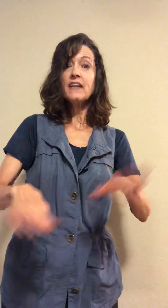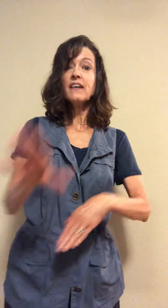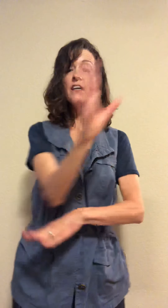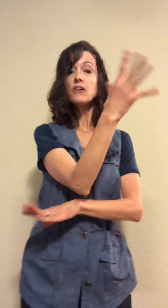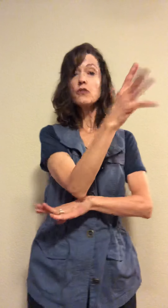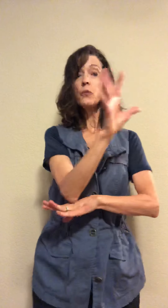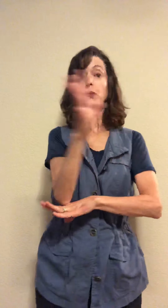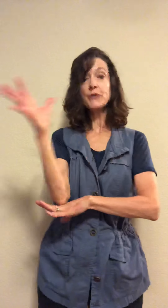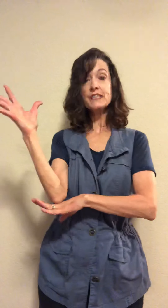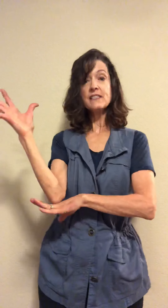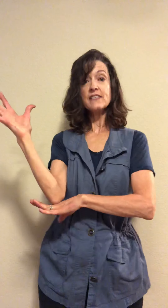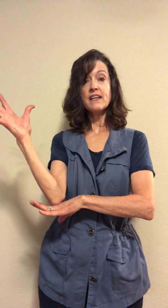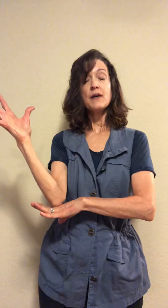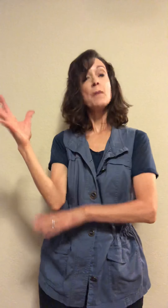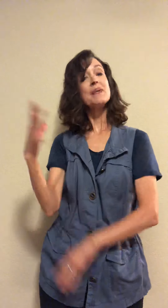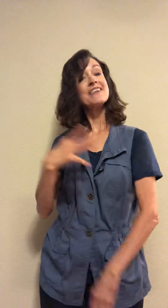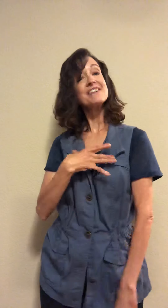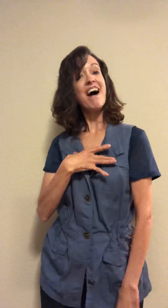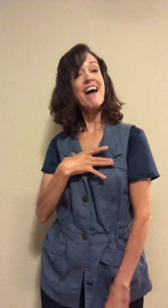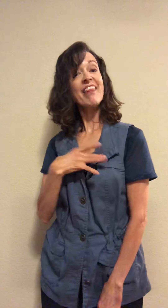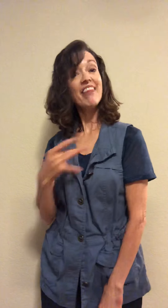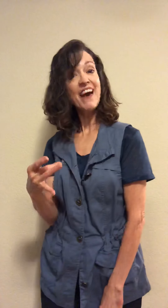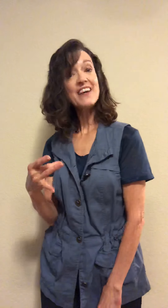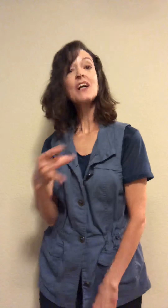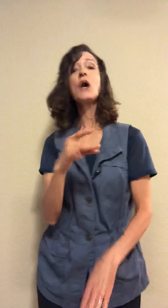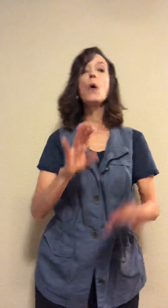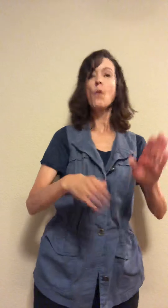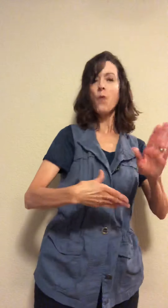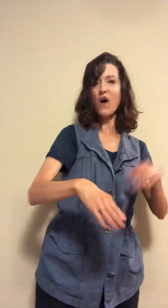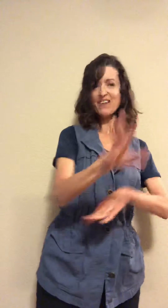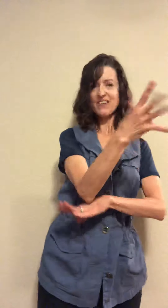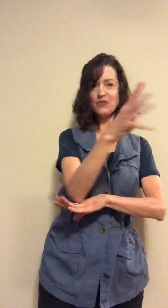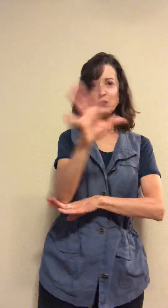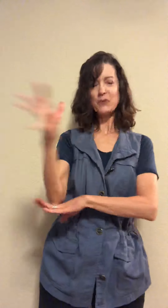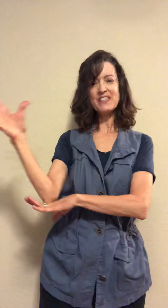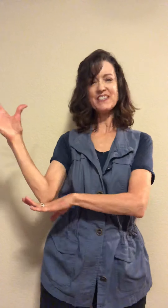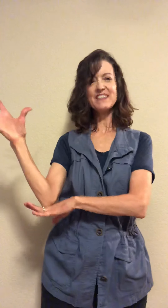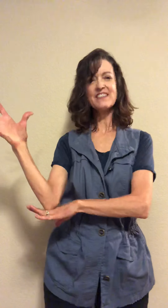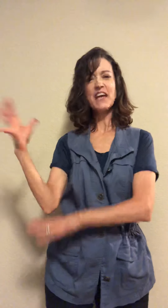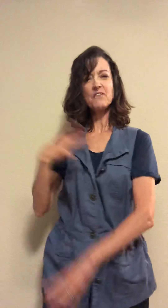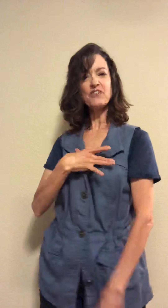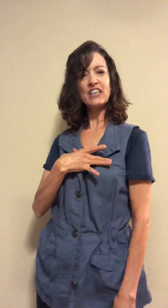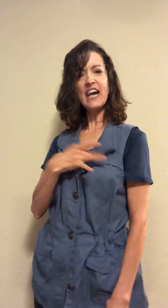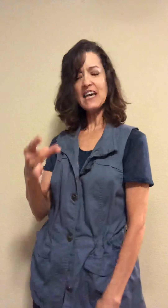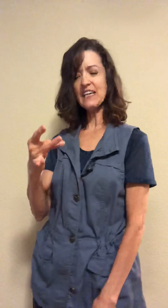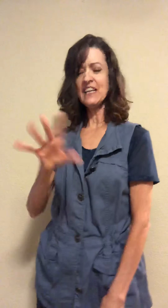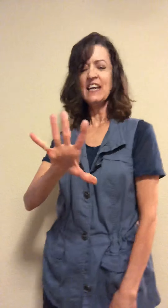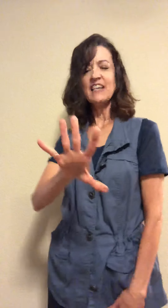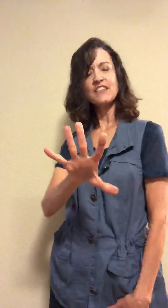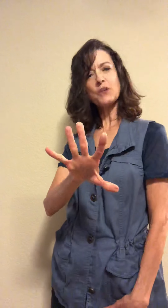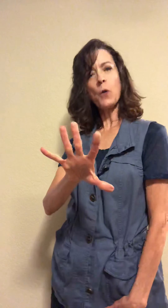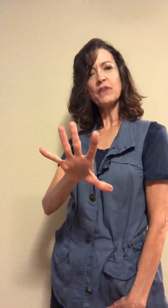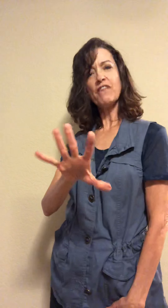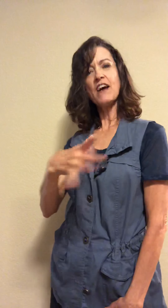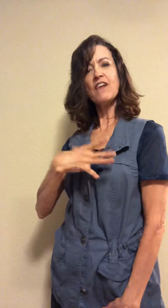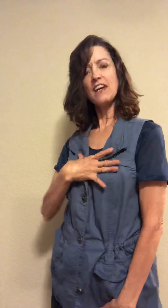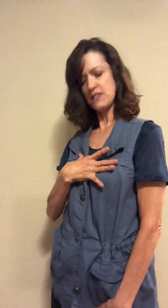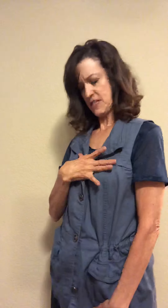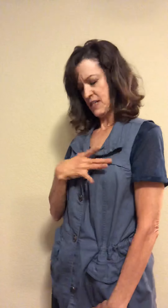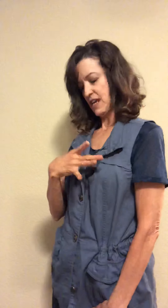walking in the woods because I like walking in the woods. And the sign for like is your open 5 hand, and